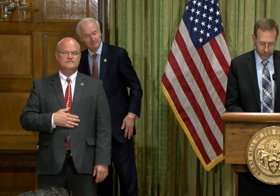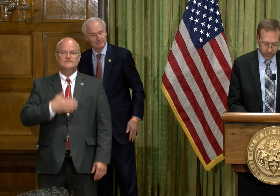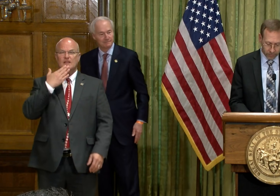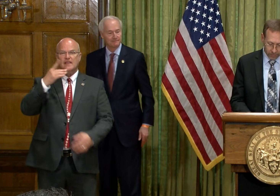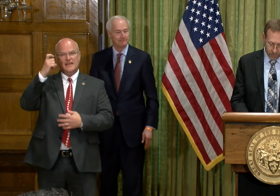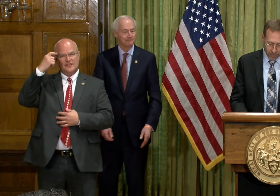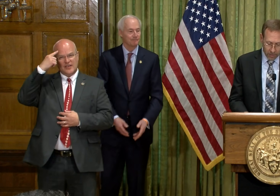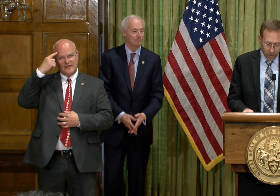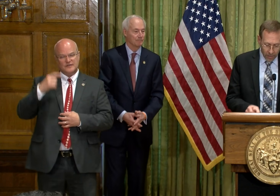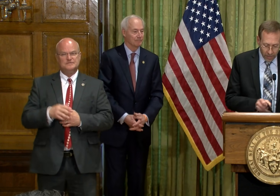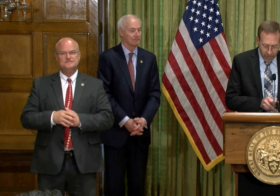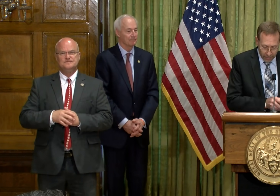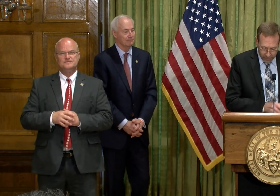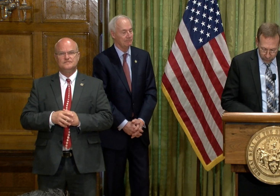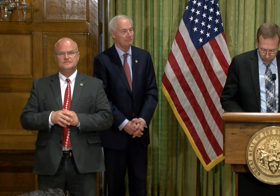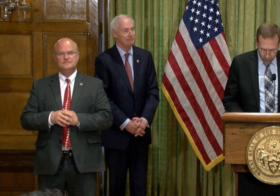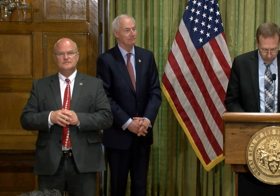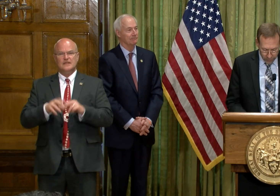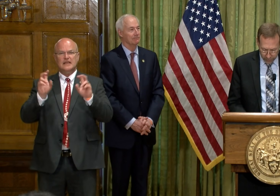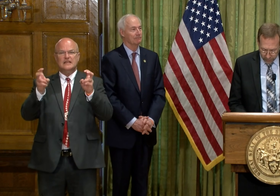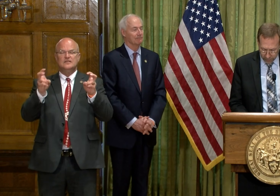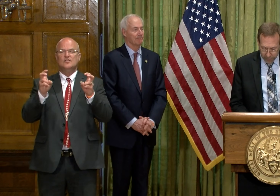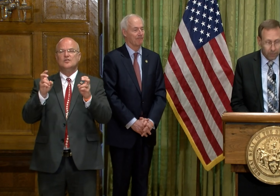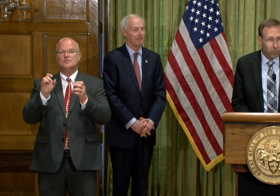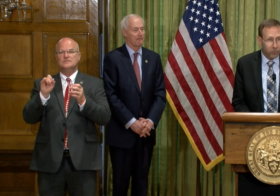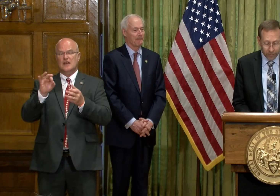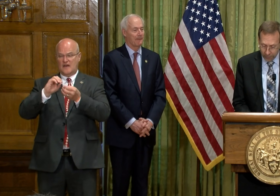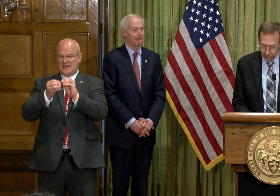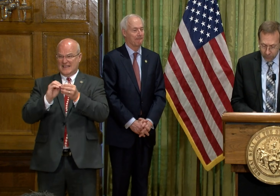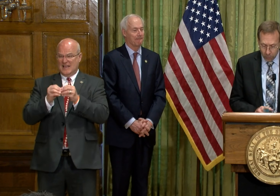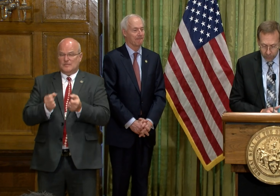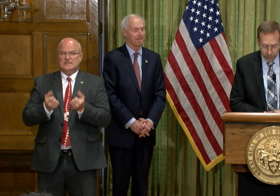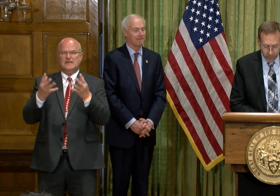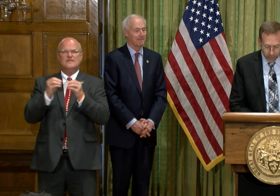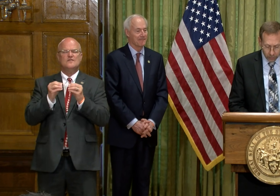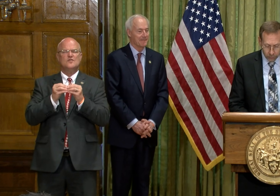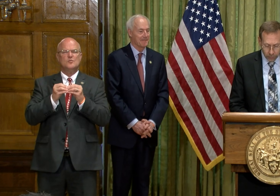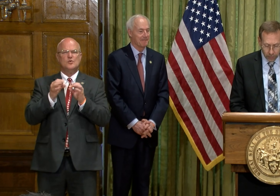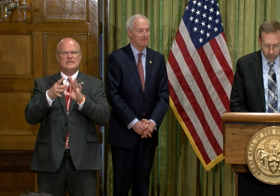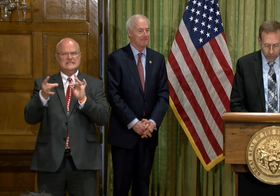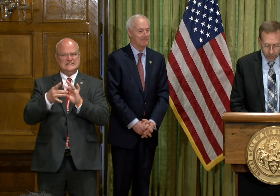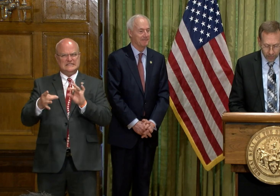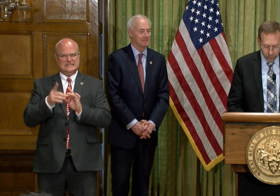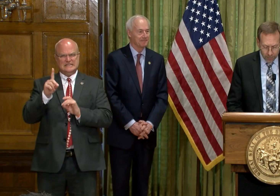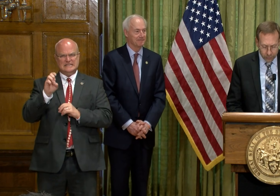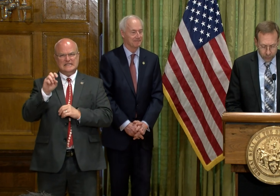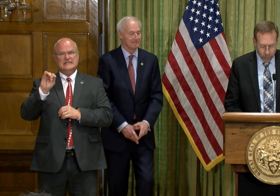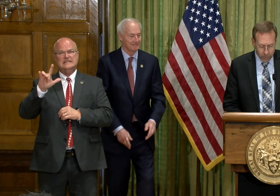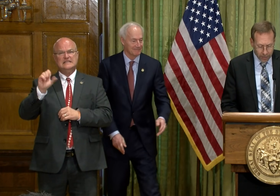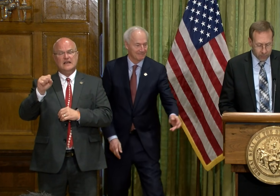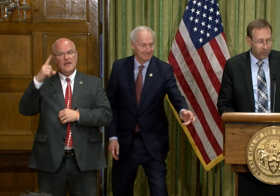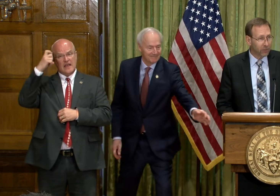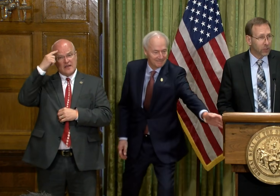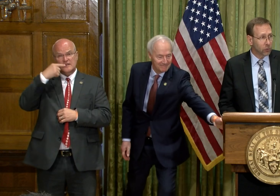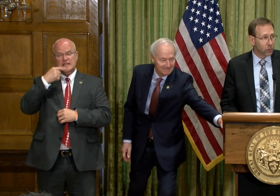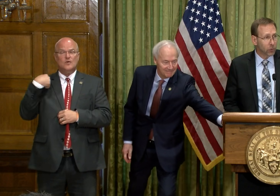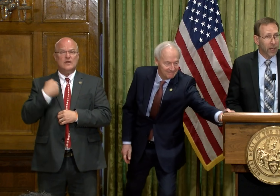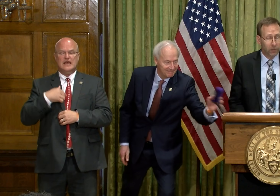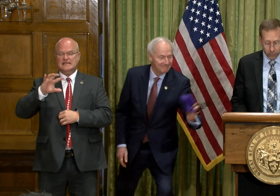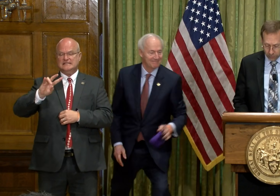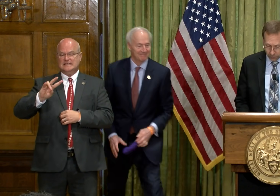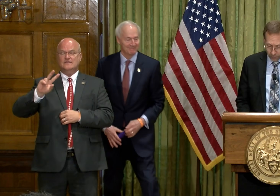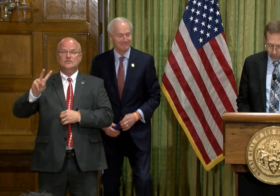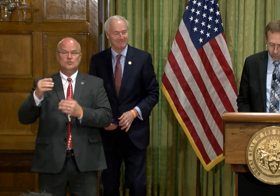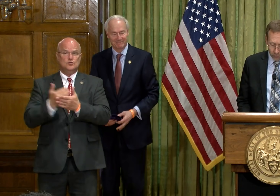Thank you, Governor. In terms of the numbers, giving a few more details, the Governor mentioned that we had 72